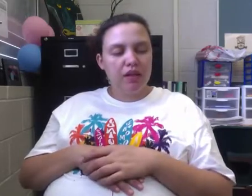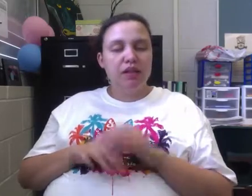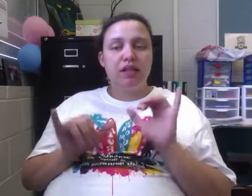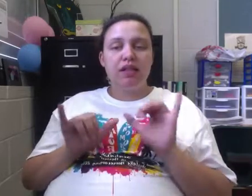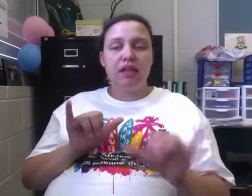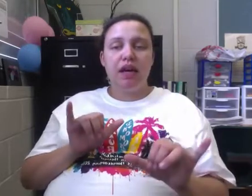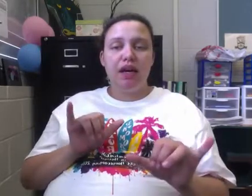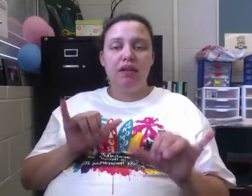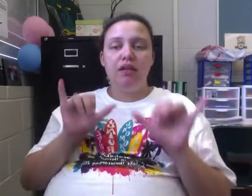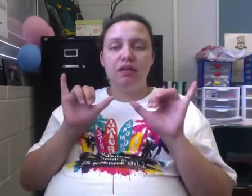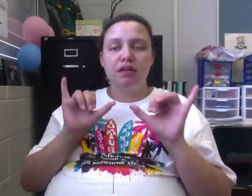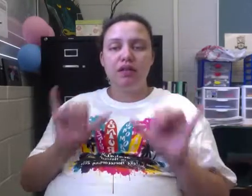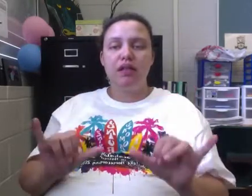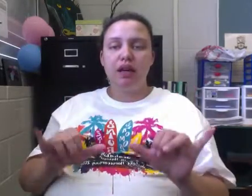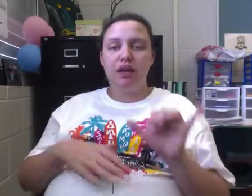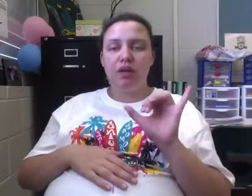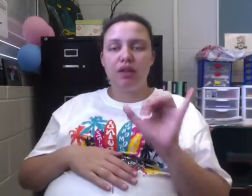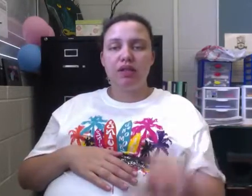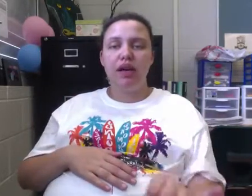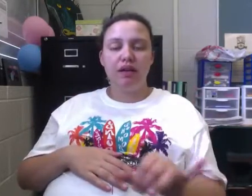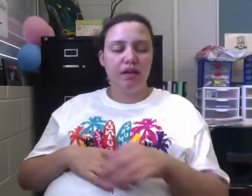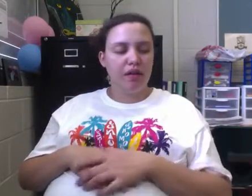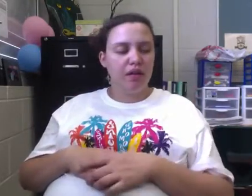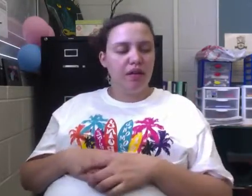To stay, or stay.